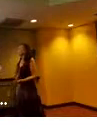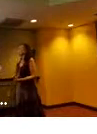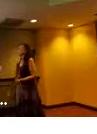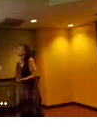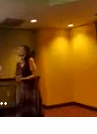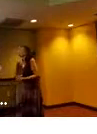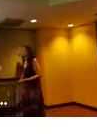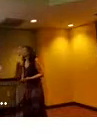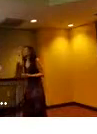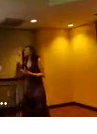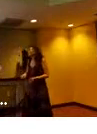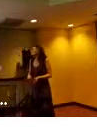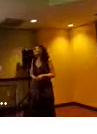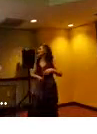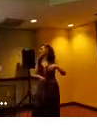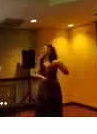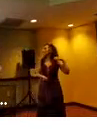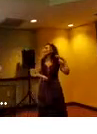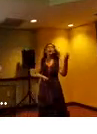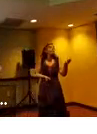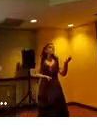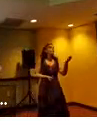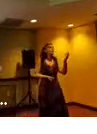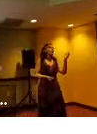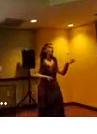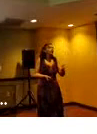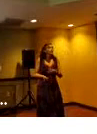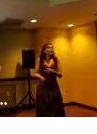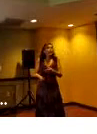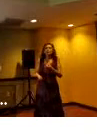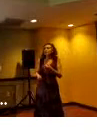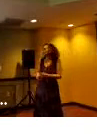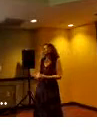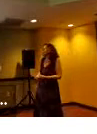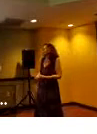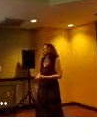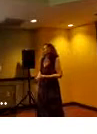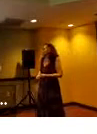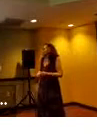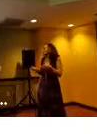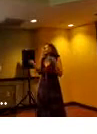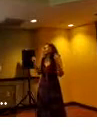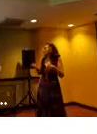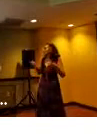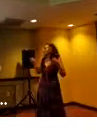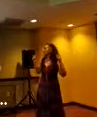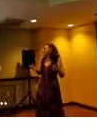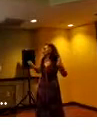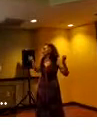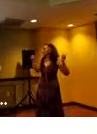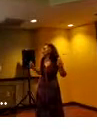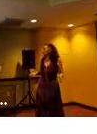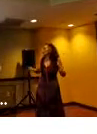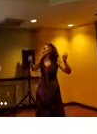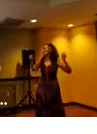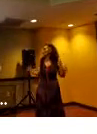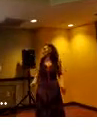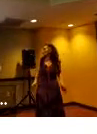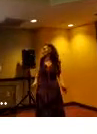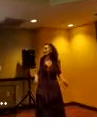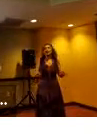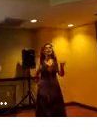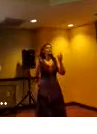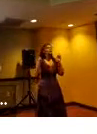So accessibility as being inclusive, and here we come to the cognitive bias issue. Human bias defines the